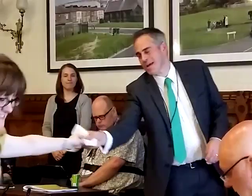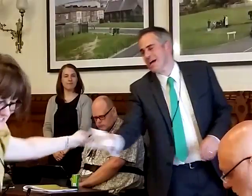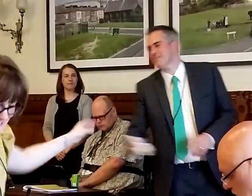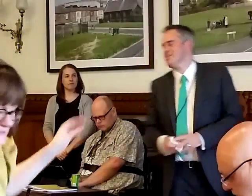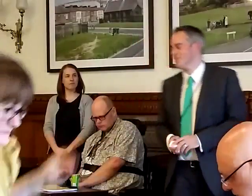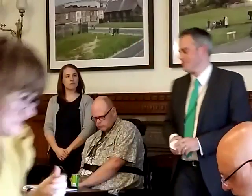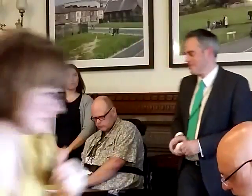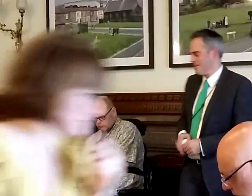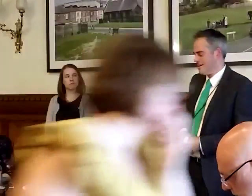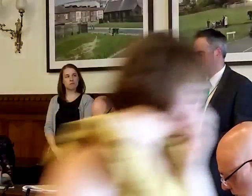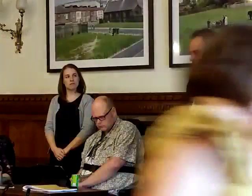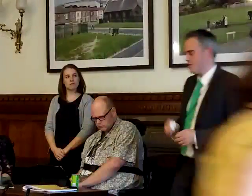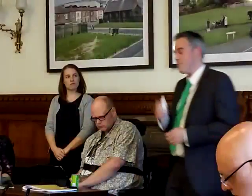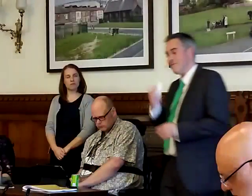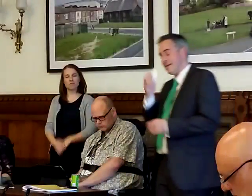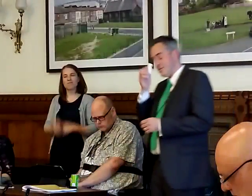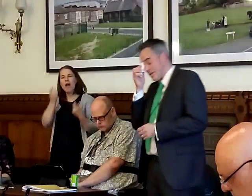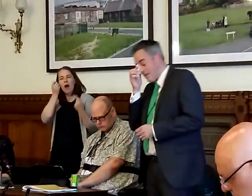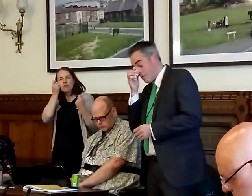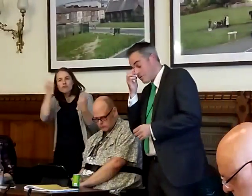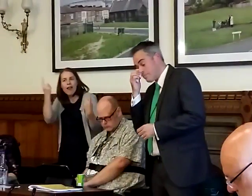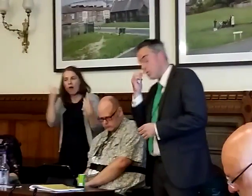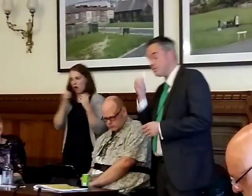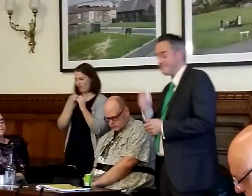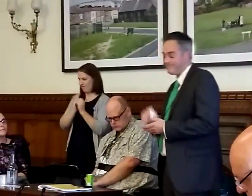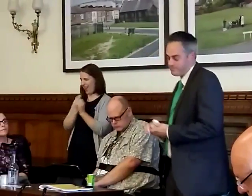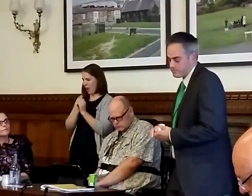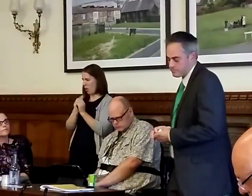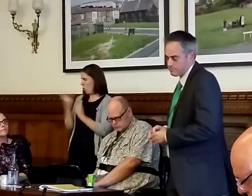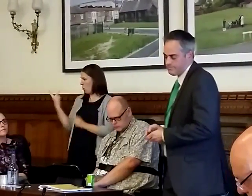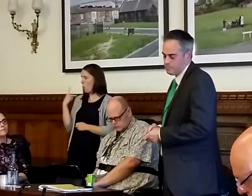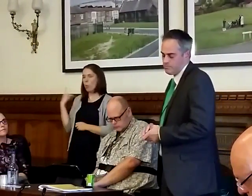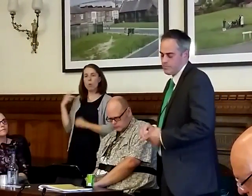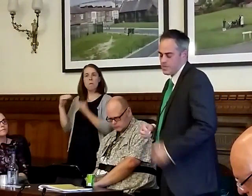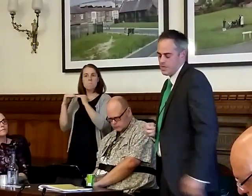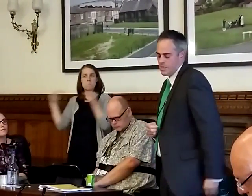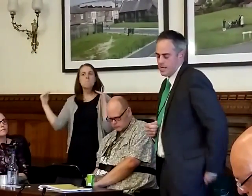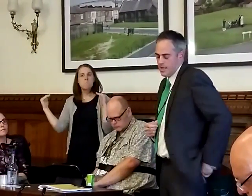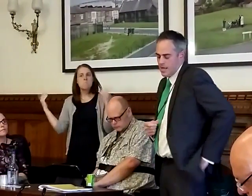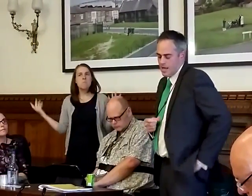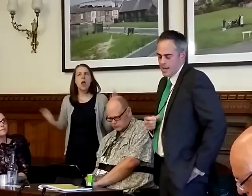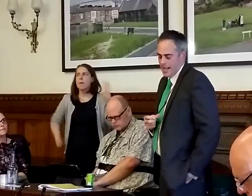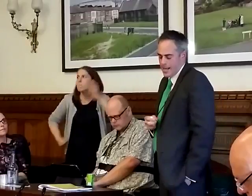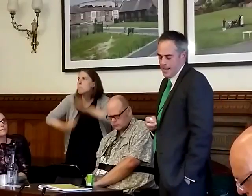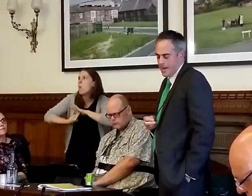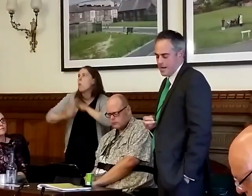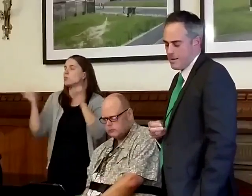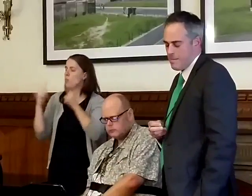We saw that we had these common values and what was important.